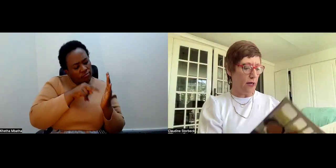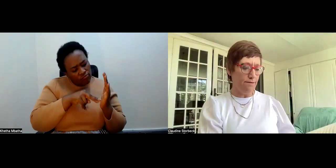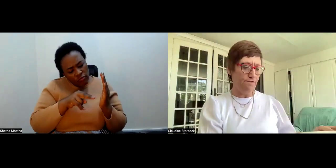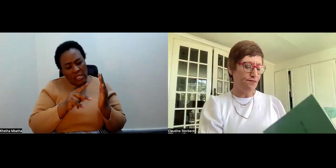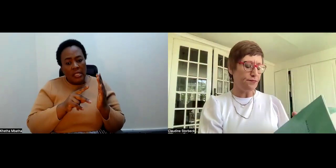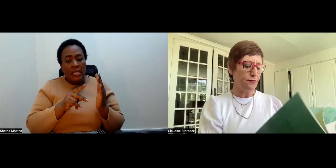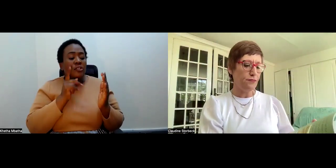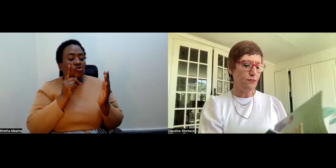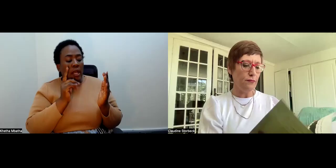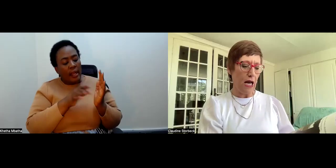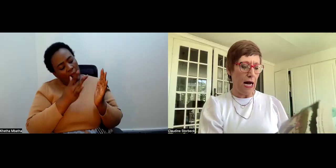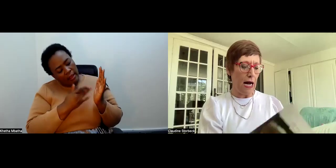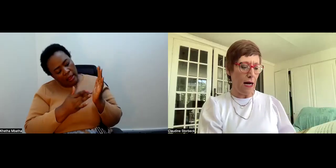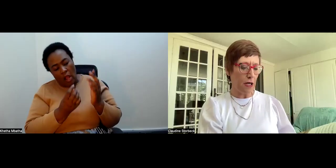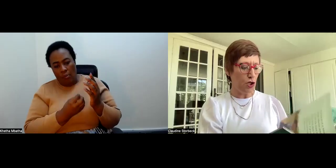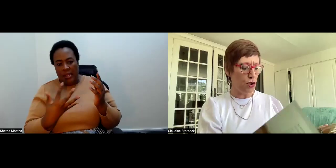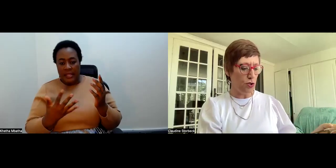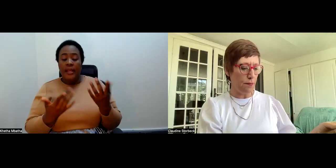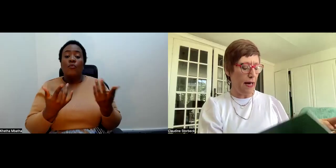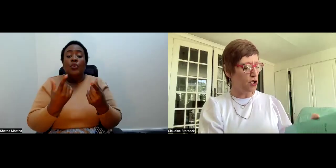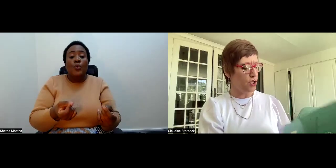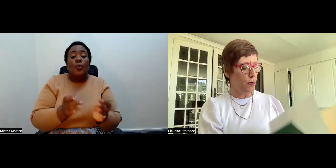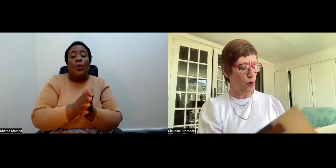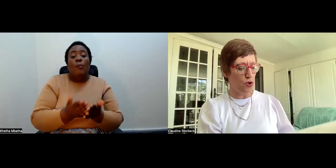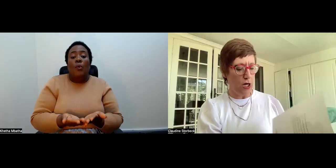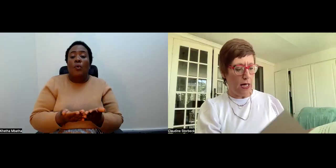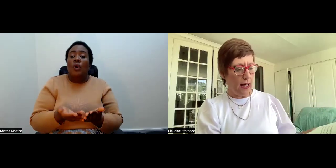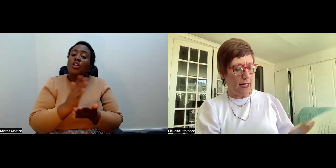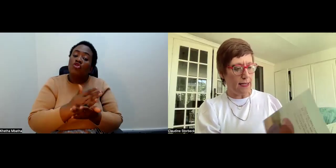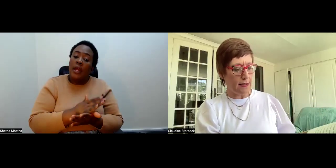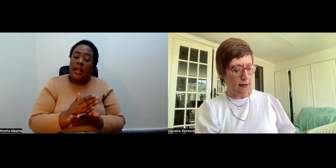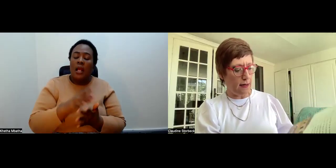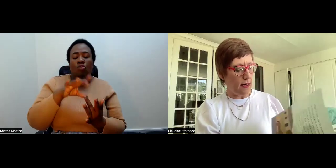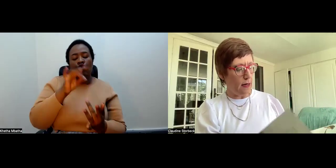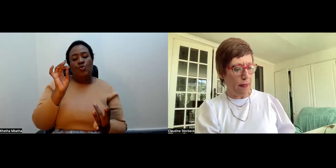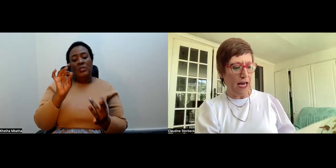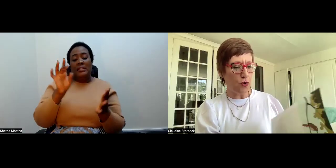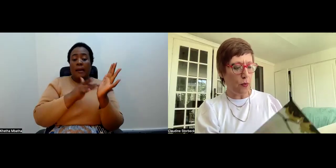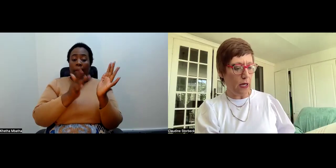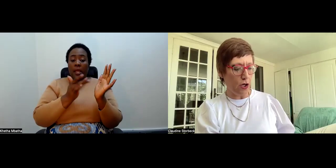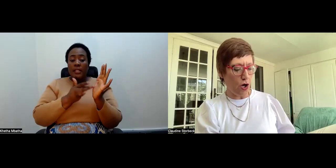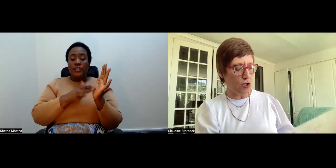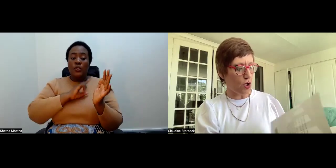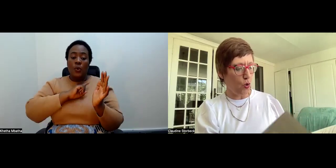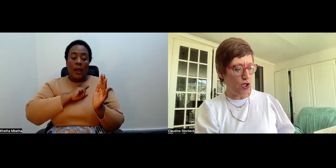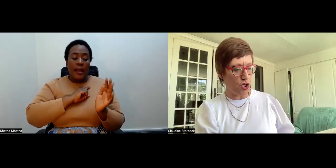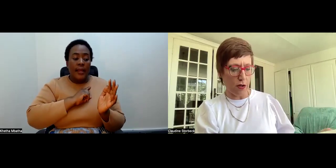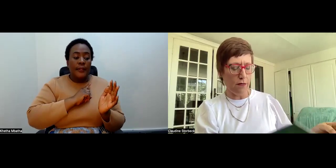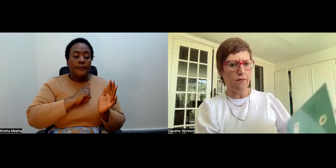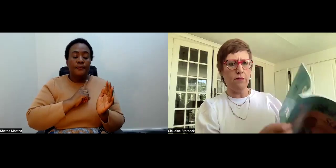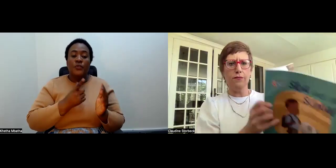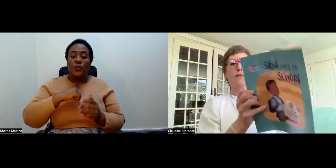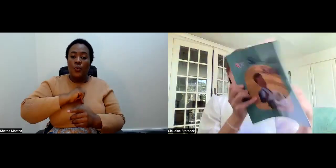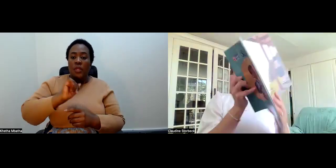book sharing, I'm going to choose a page just because it's a page where we can ask a